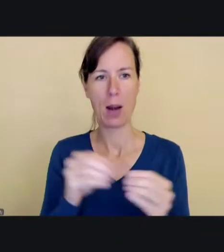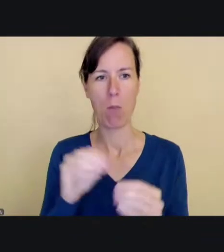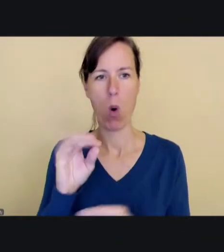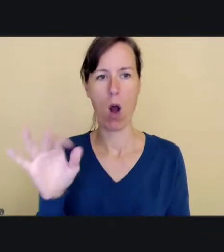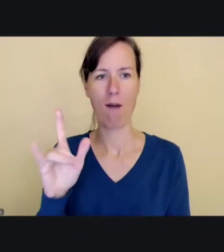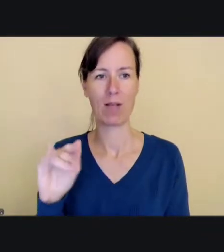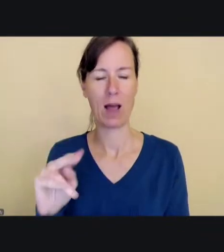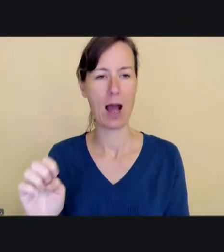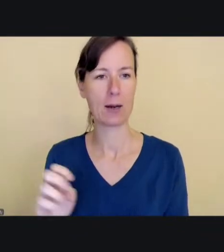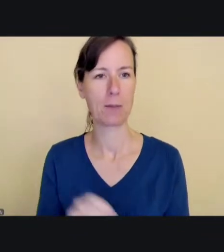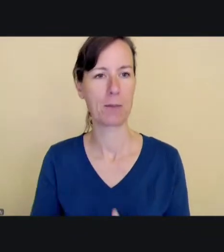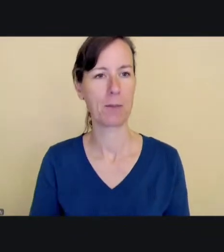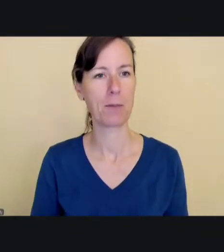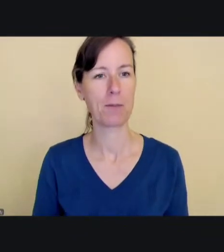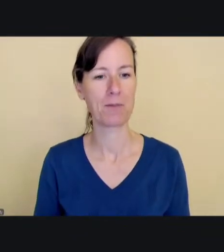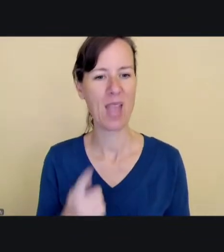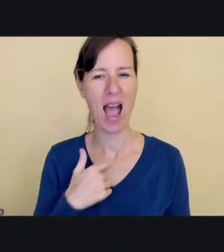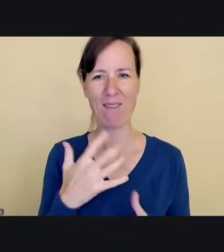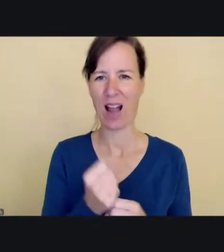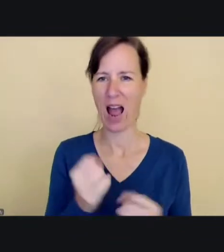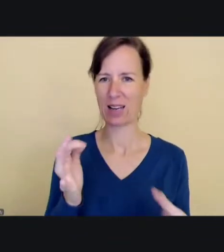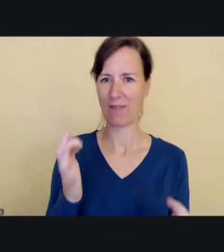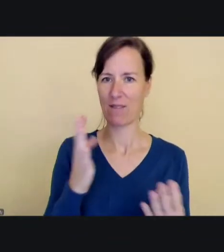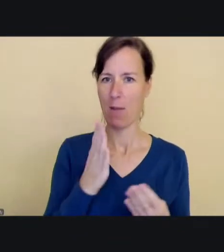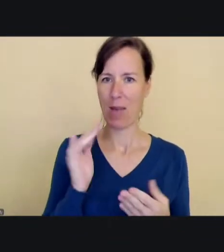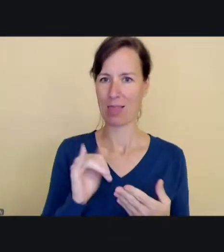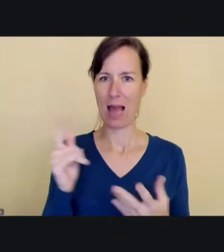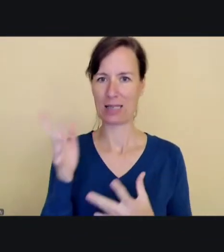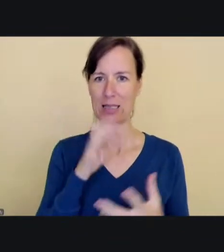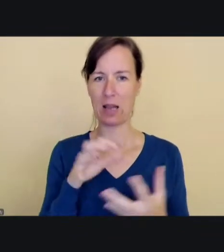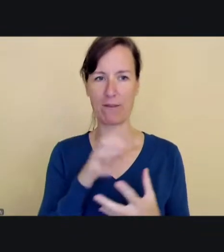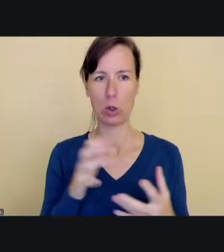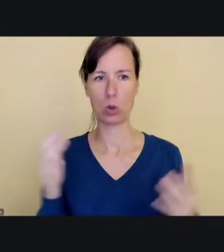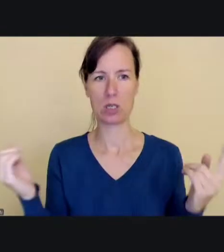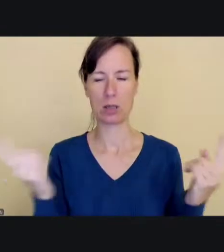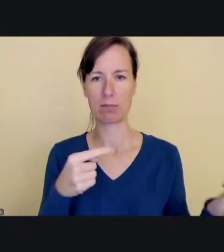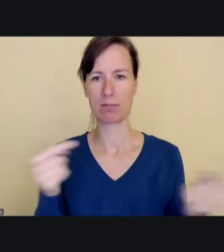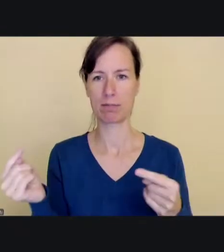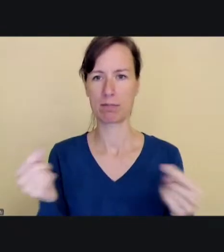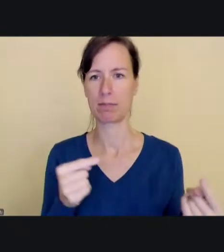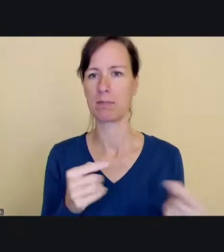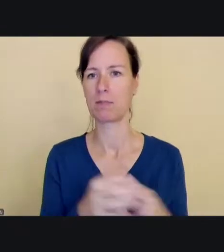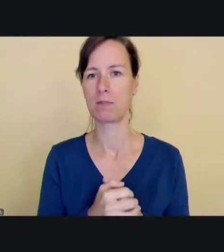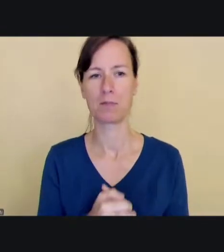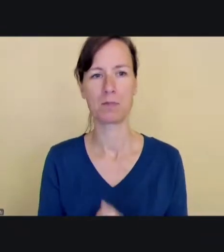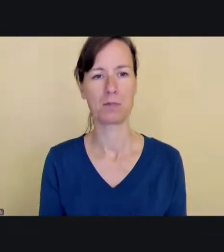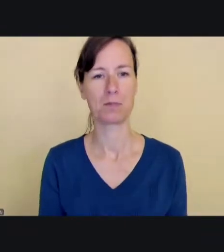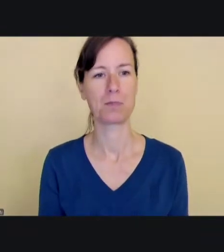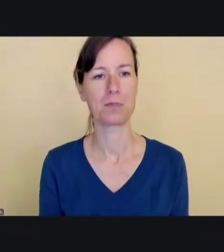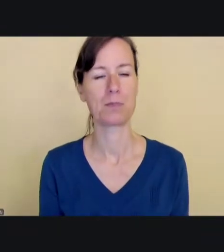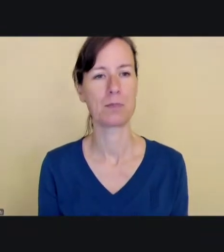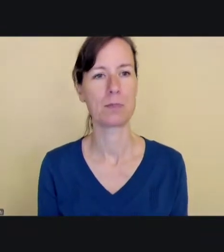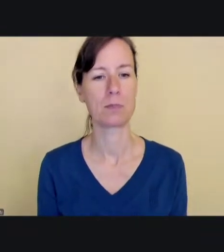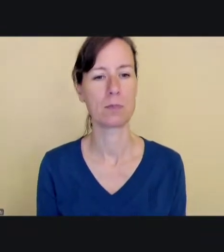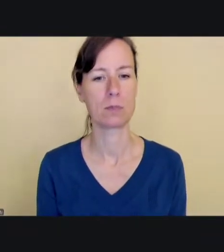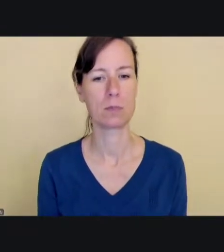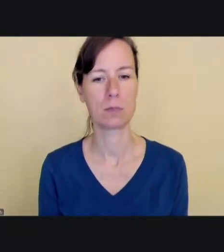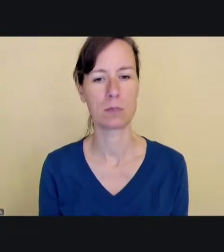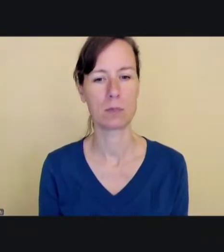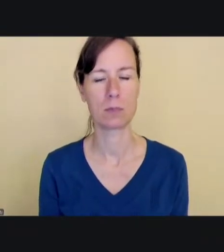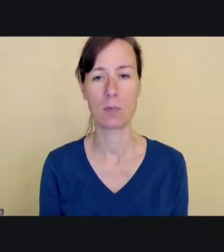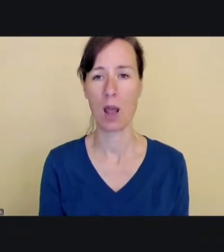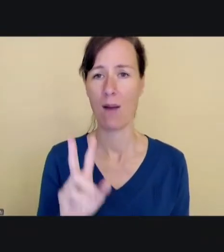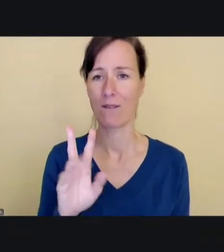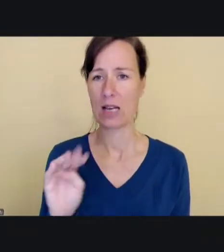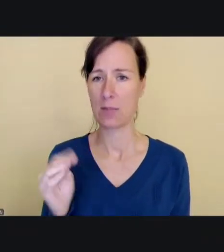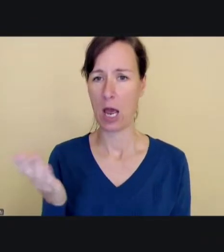Because I've gotten feedback that it's confusing. Did you have something to add, Vice Mayor, or you're just looking at it? Yeah, I just